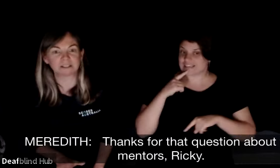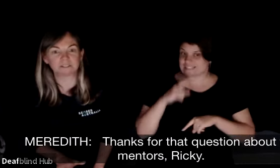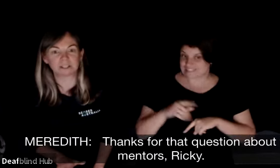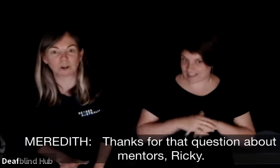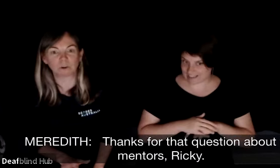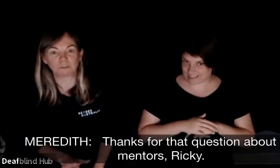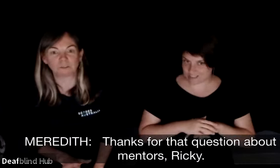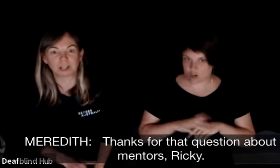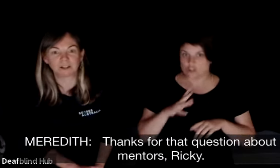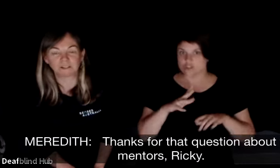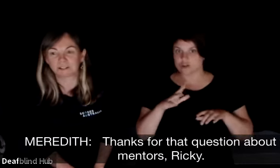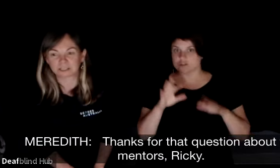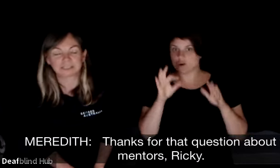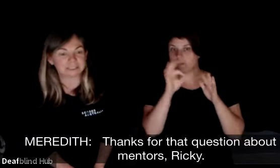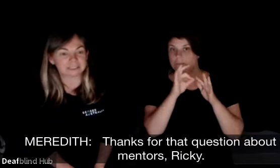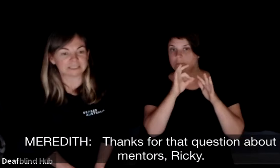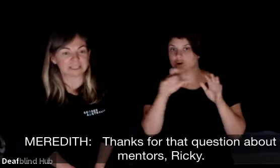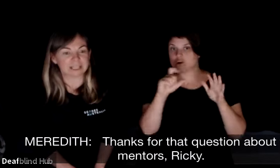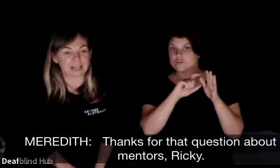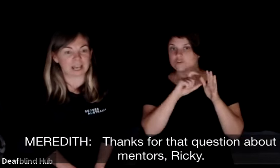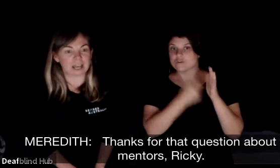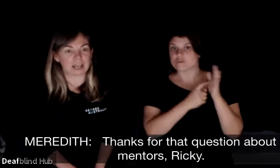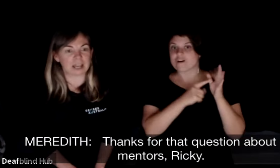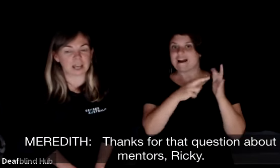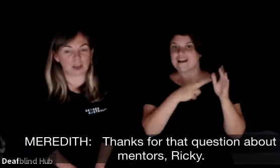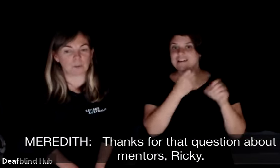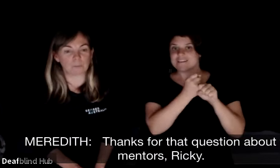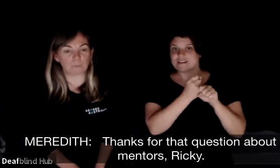take Paola's video off now,